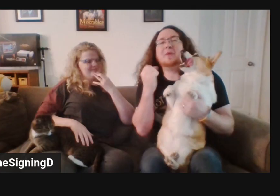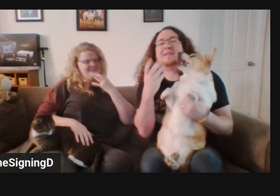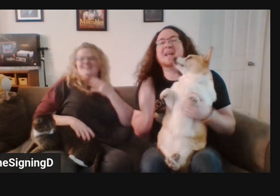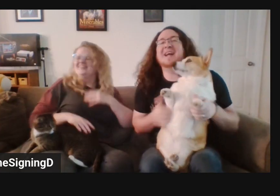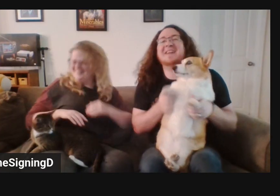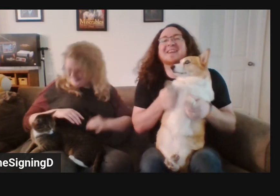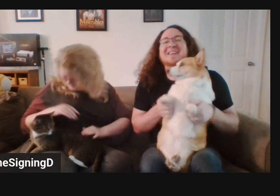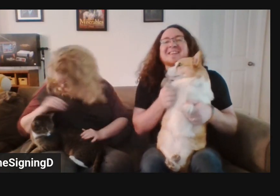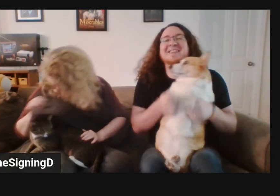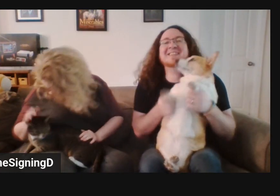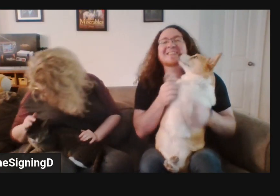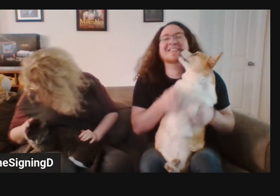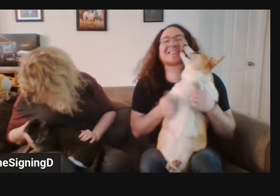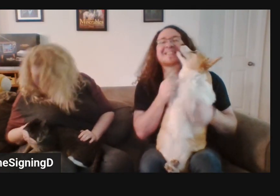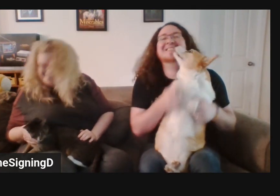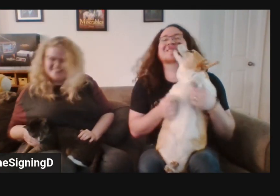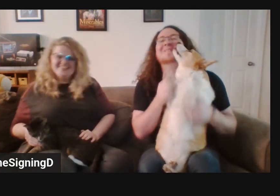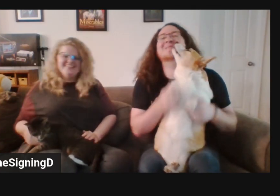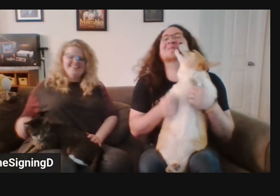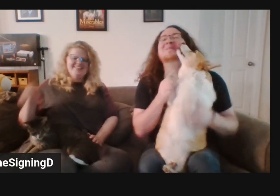we can do it in sign.